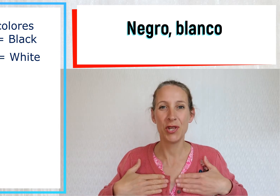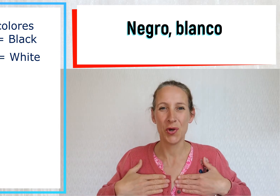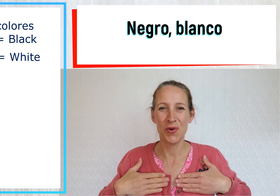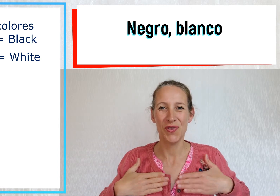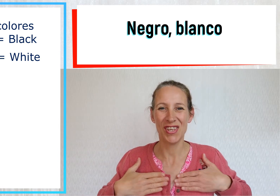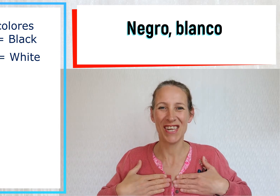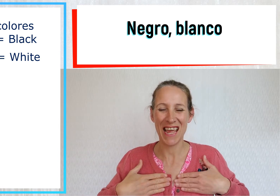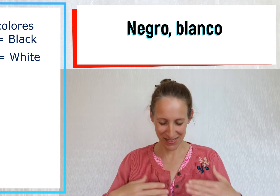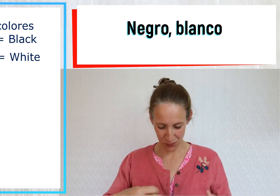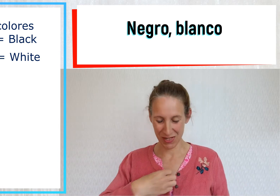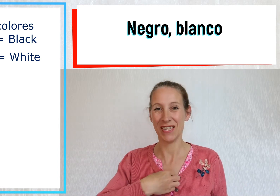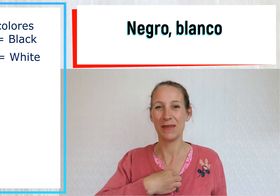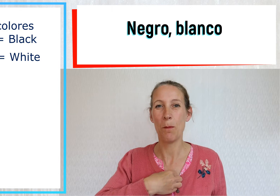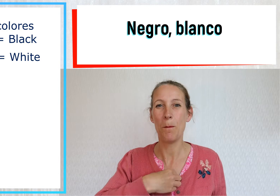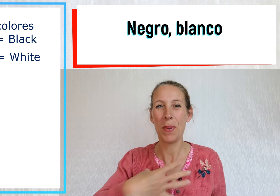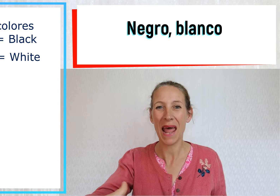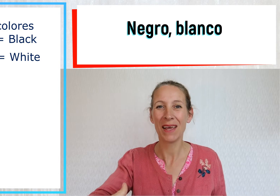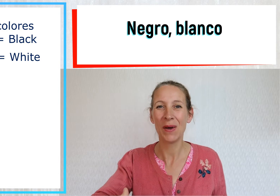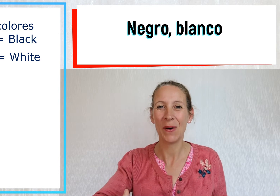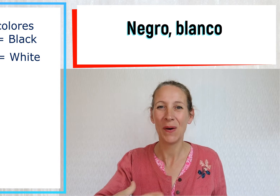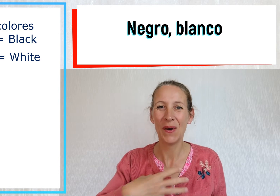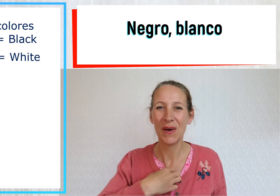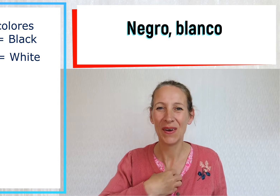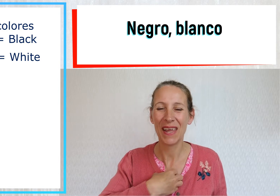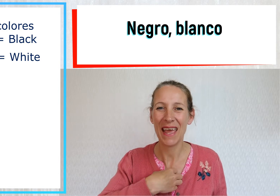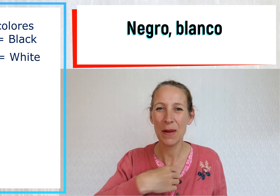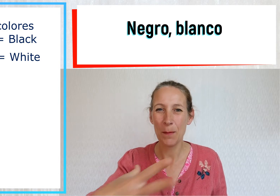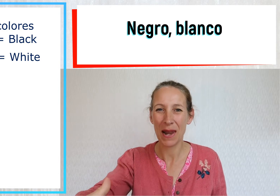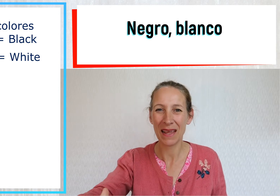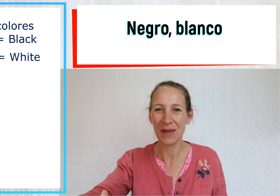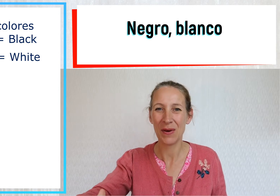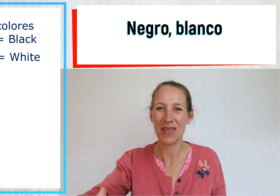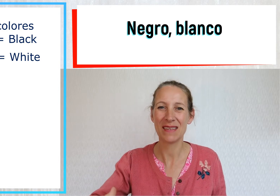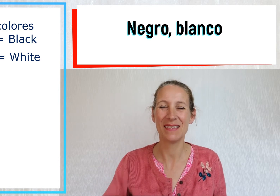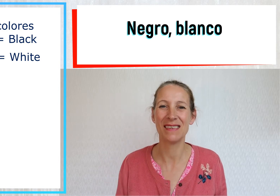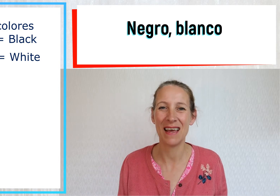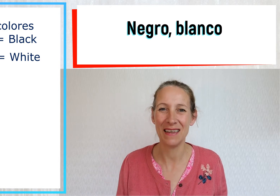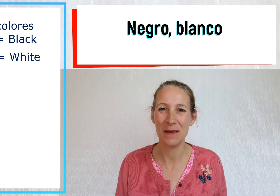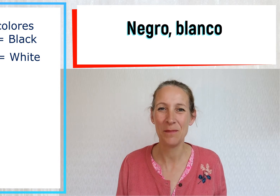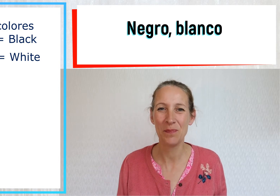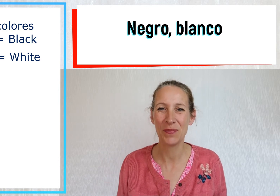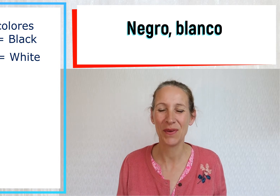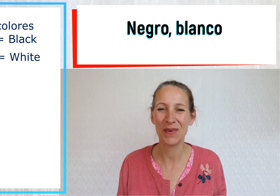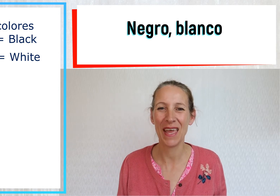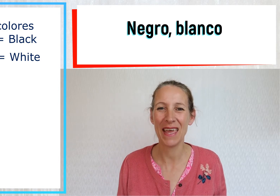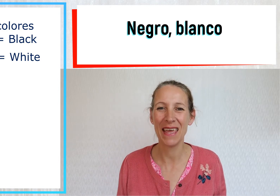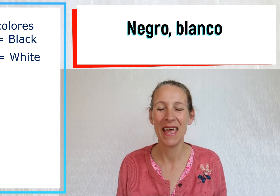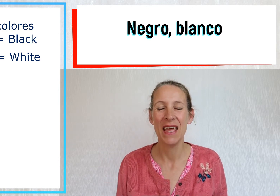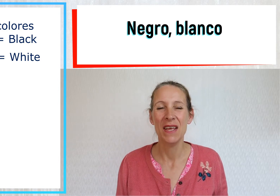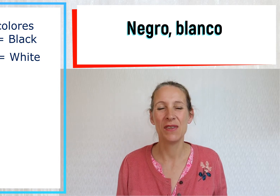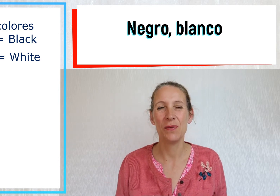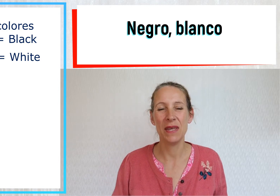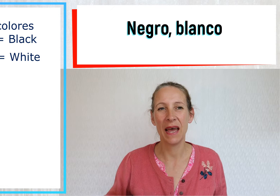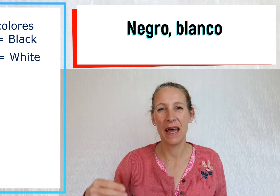pecho, the chest, which is blanco, okay? Blanco, that's the sign, okay? So we